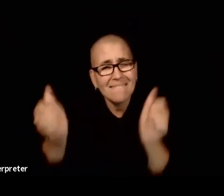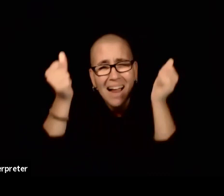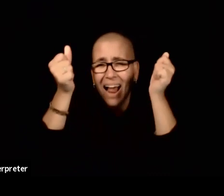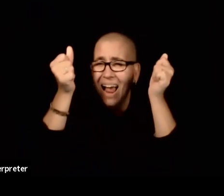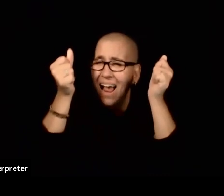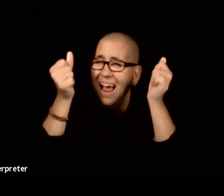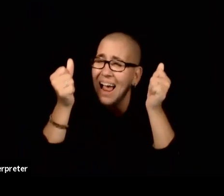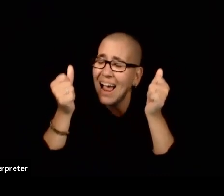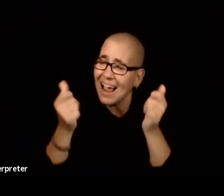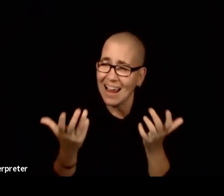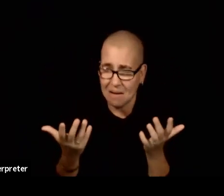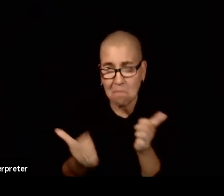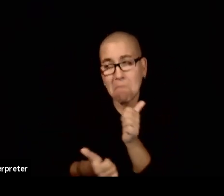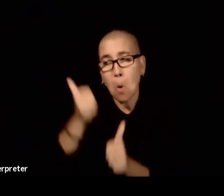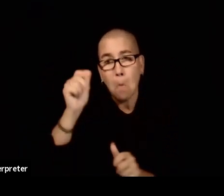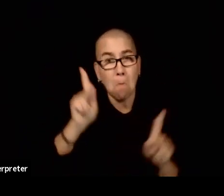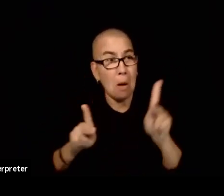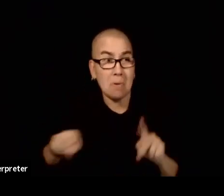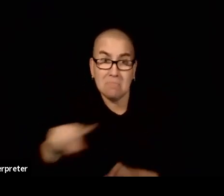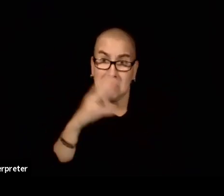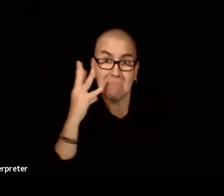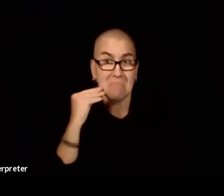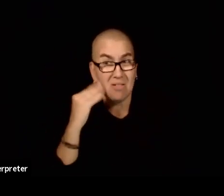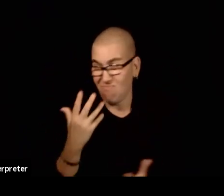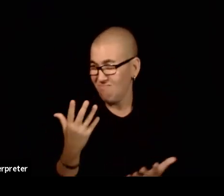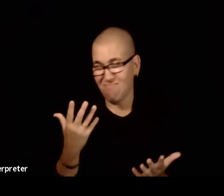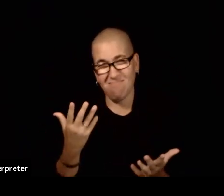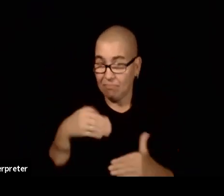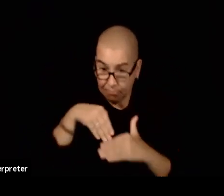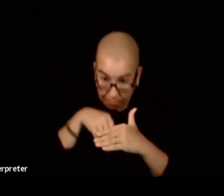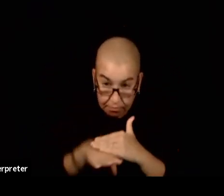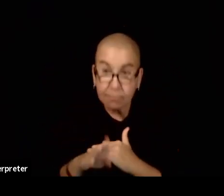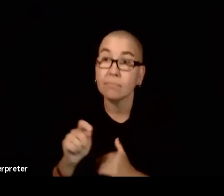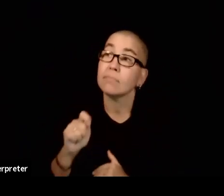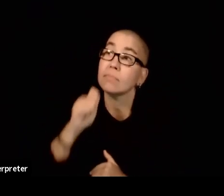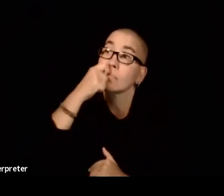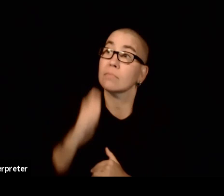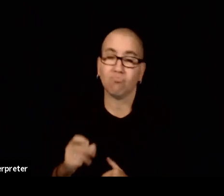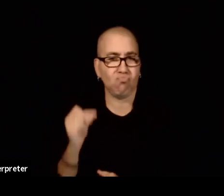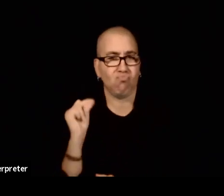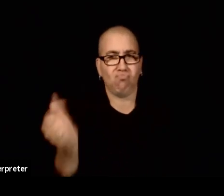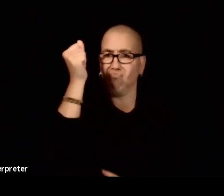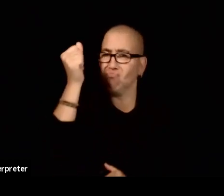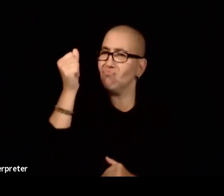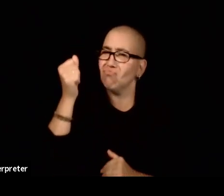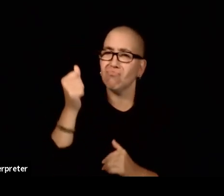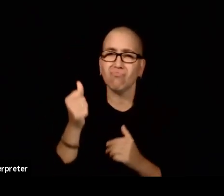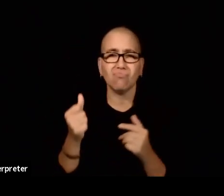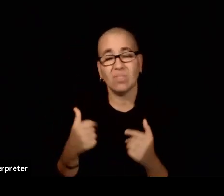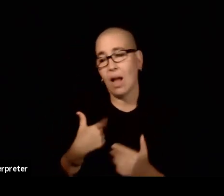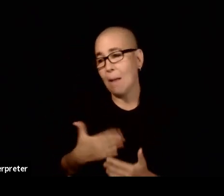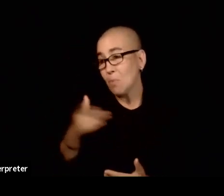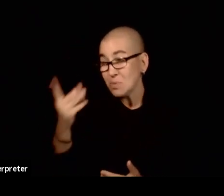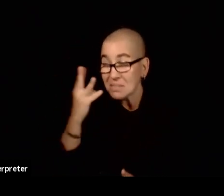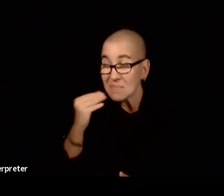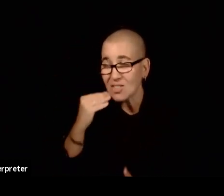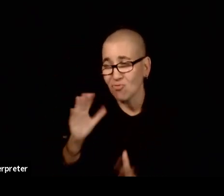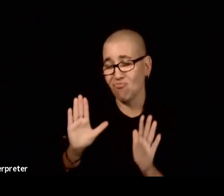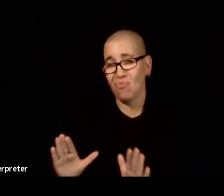majority of the time it is working well, and we need it to. So I'm really, really glad to hear that you had a good experience, and thanks for sharing your story with us,